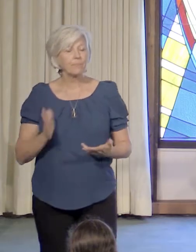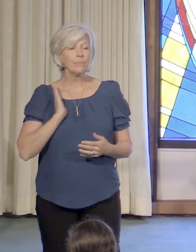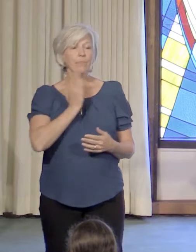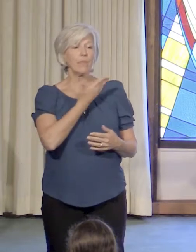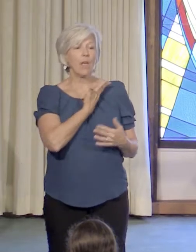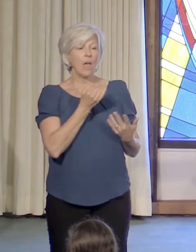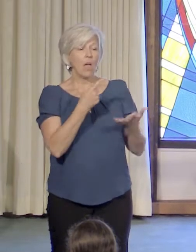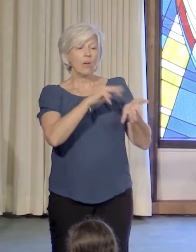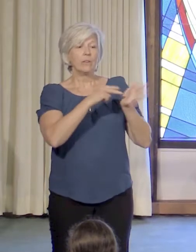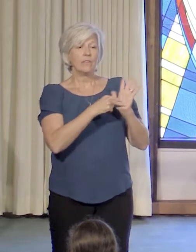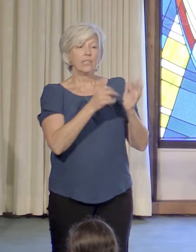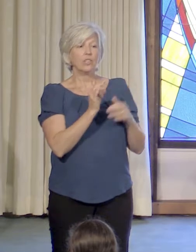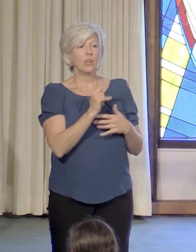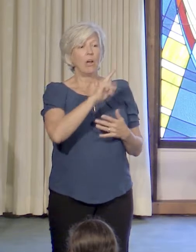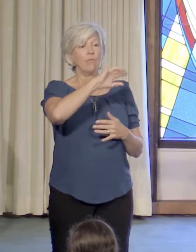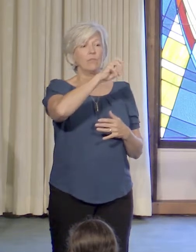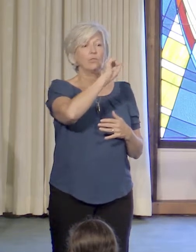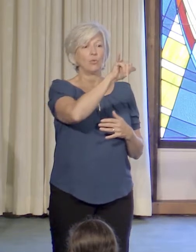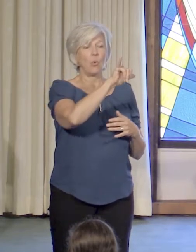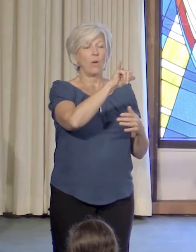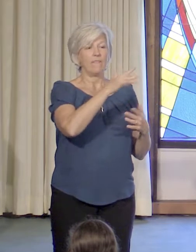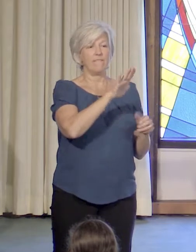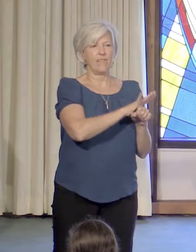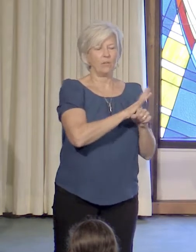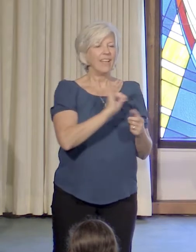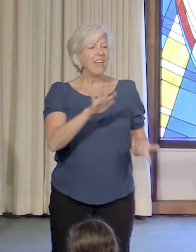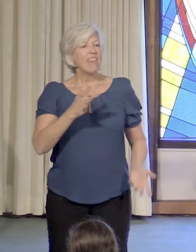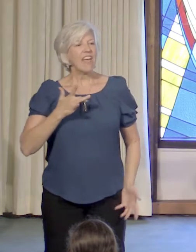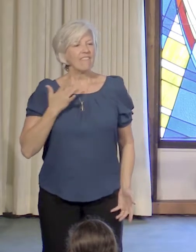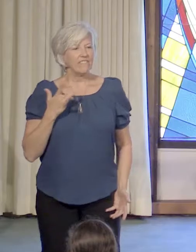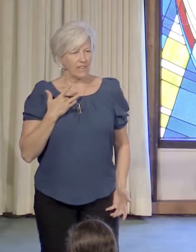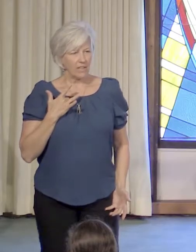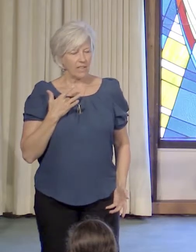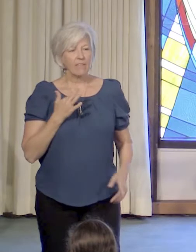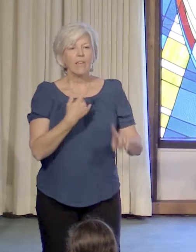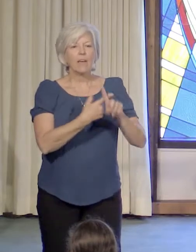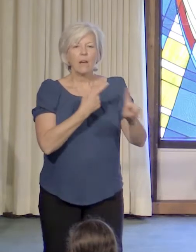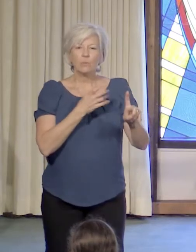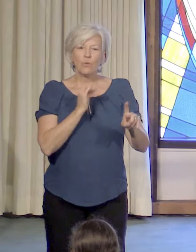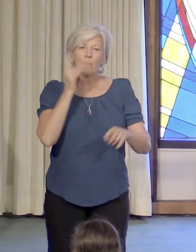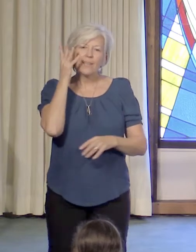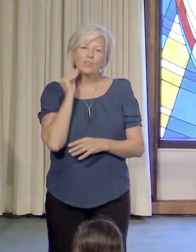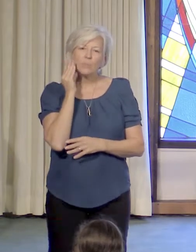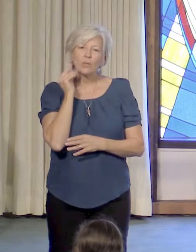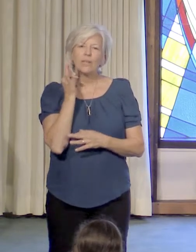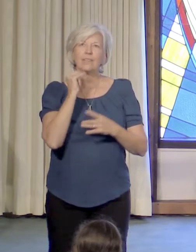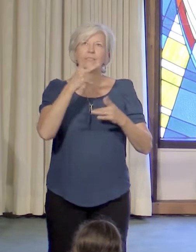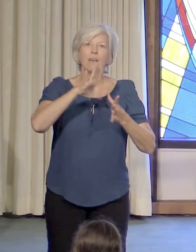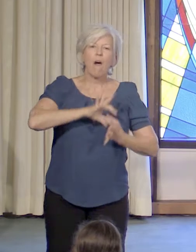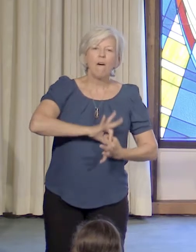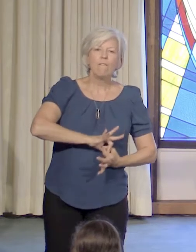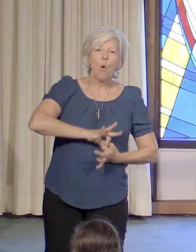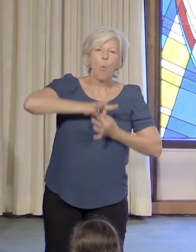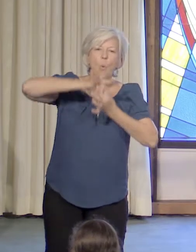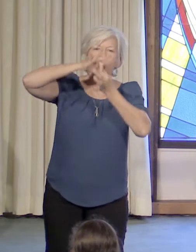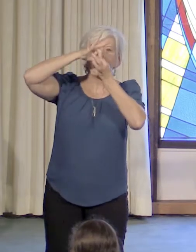of joy-filled, that feeling which comes from the experience of oneness with God.